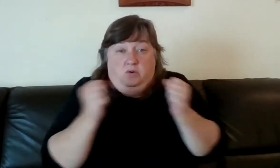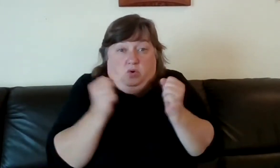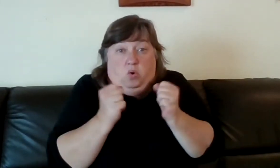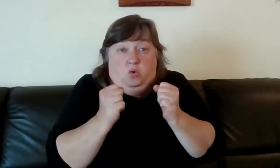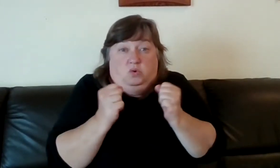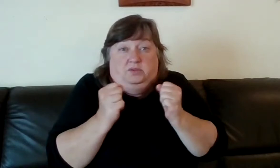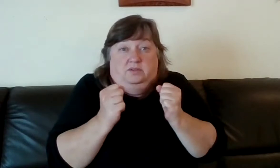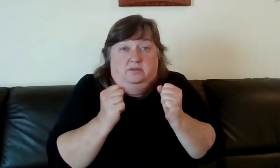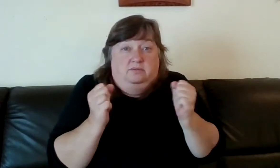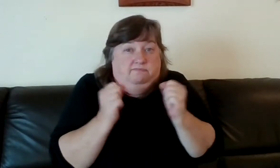Cold.